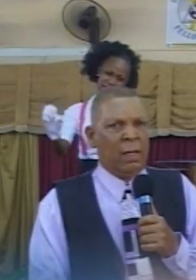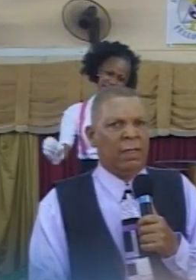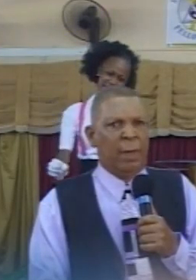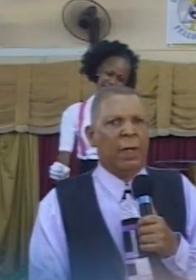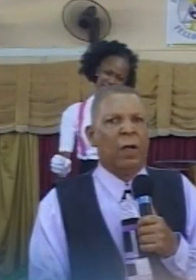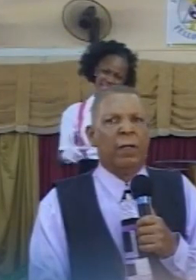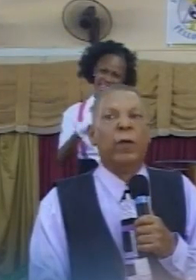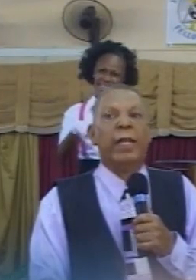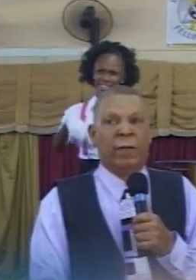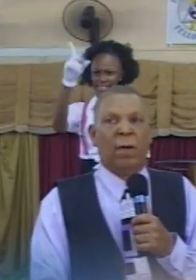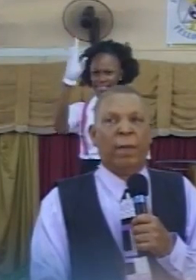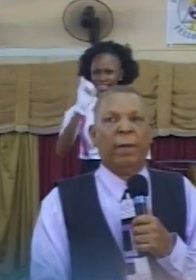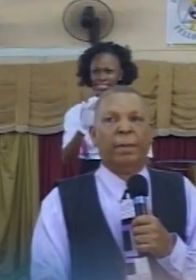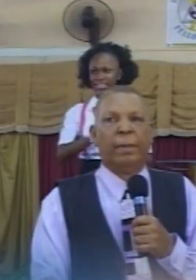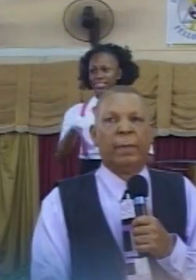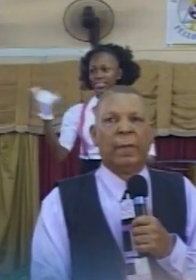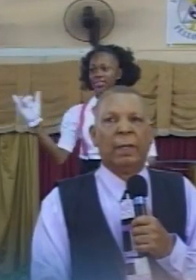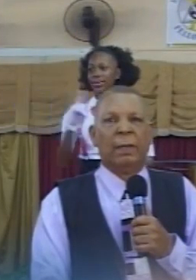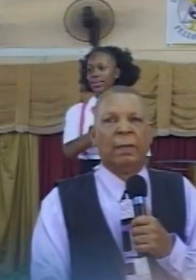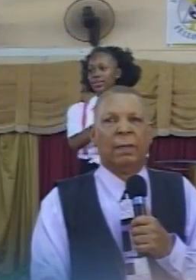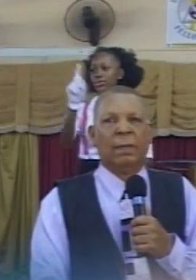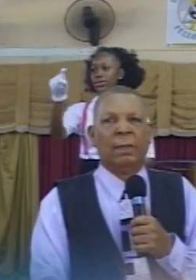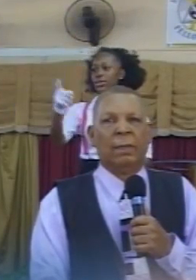then God is probably calling you. You need to come up here.